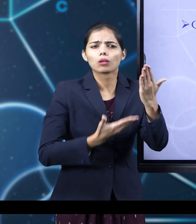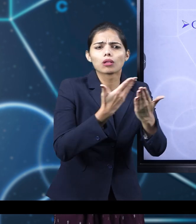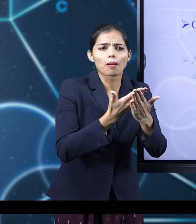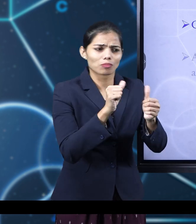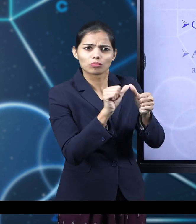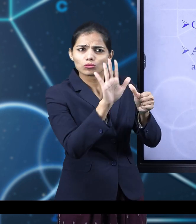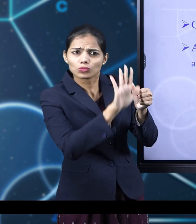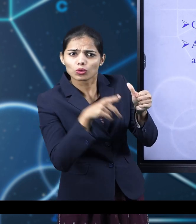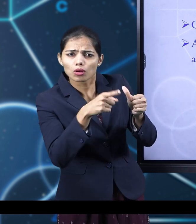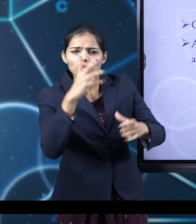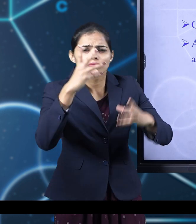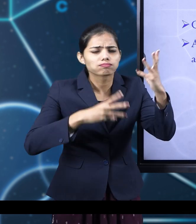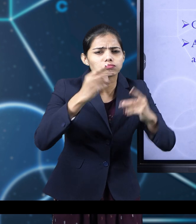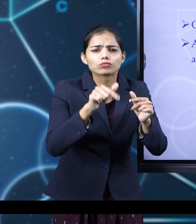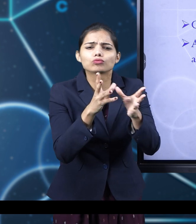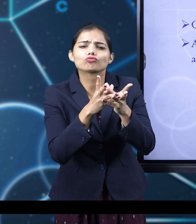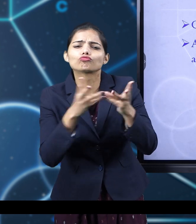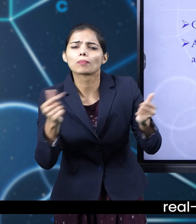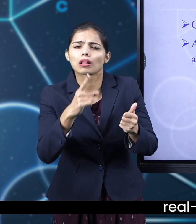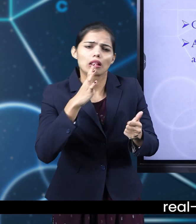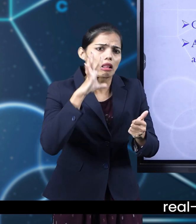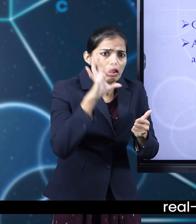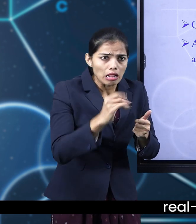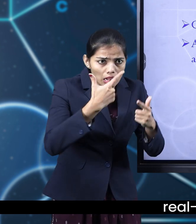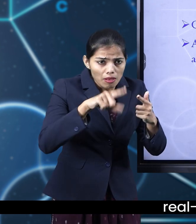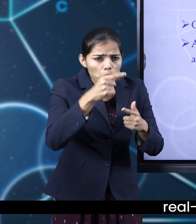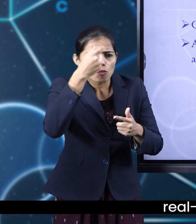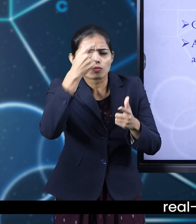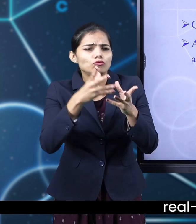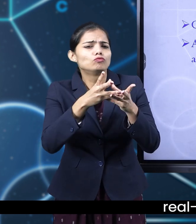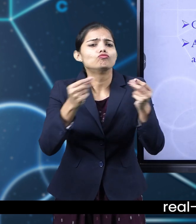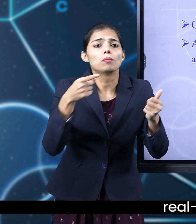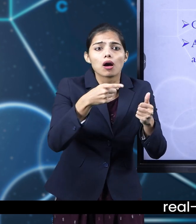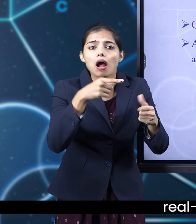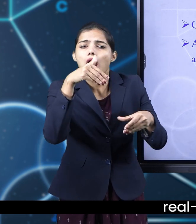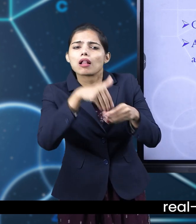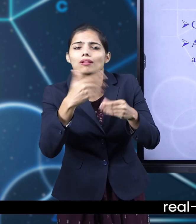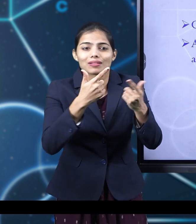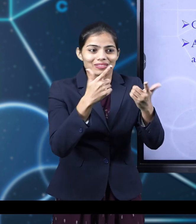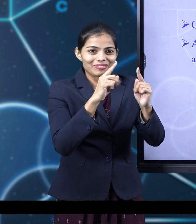Apply area calculations to solve real-life problems involving space and